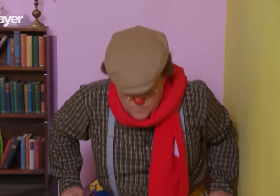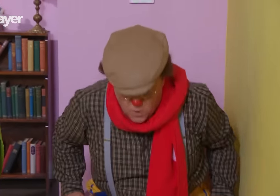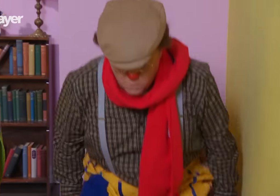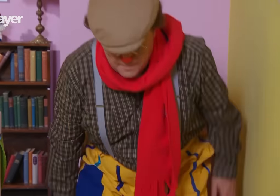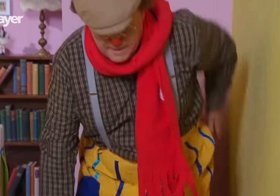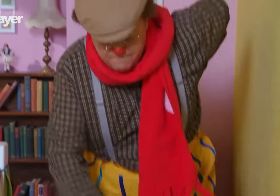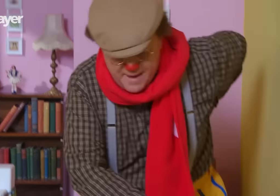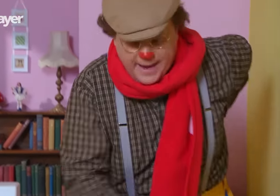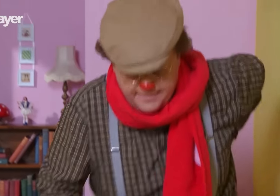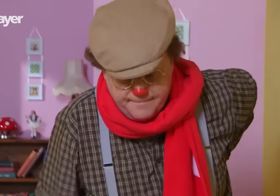be back.